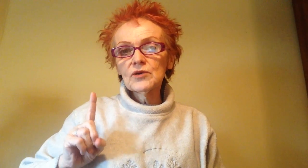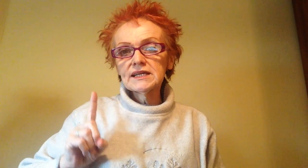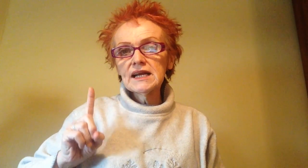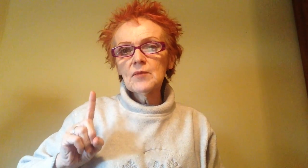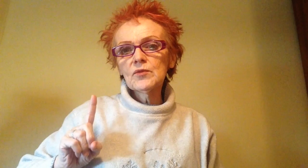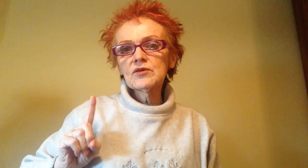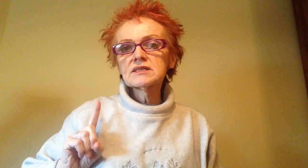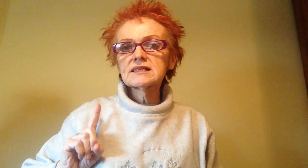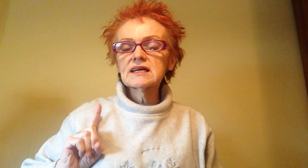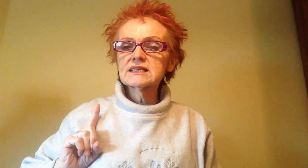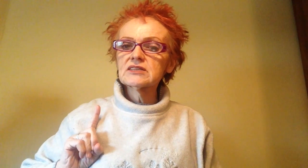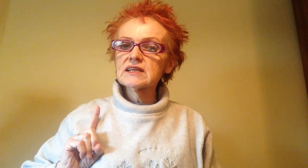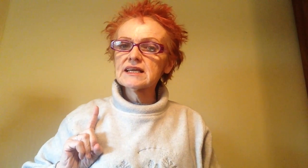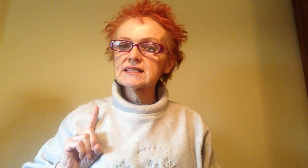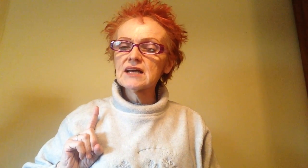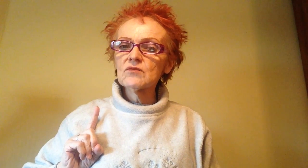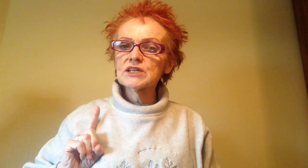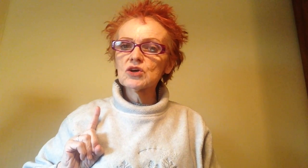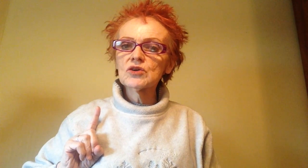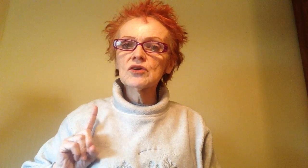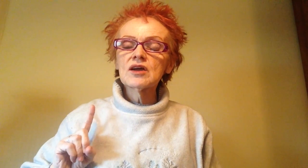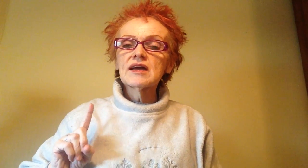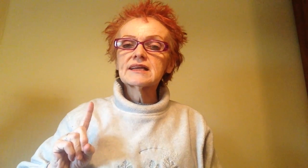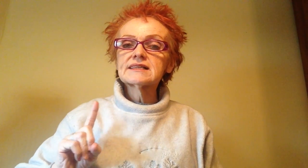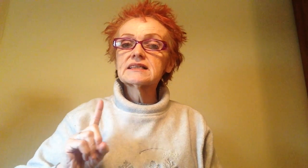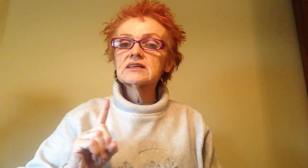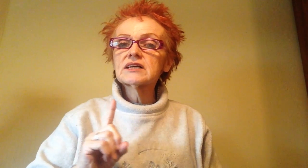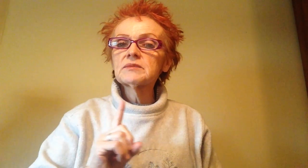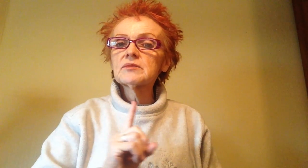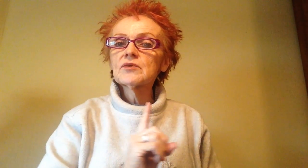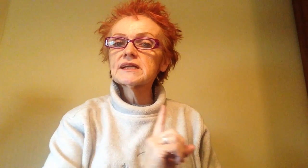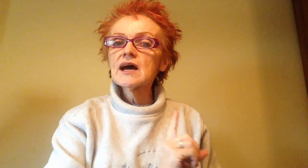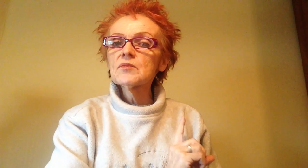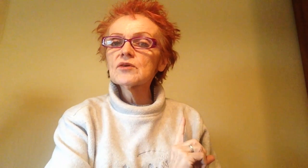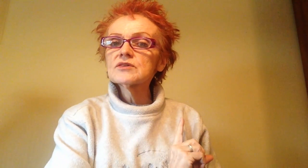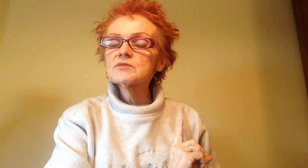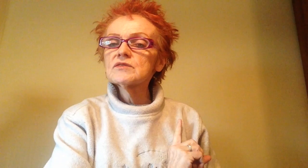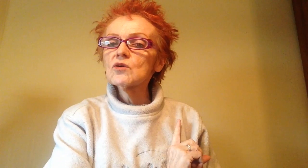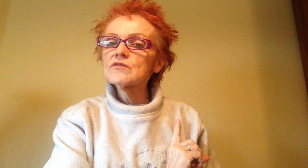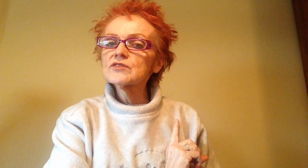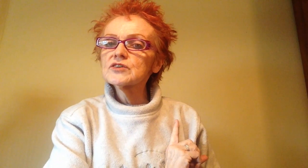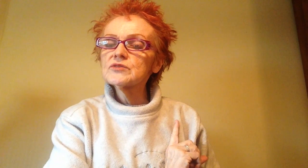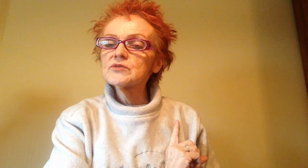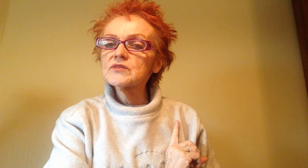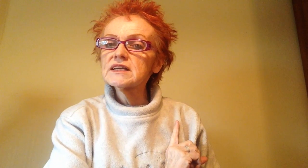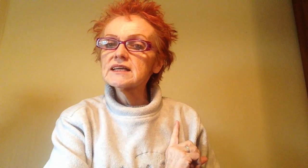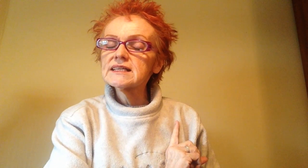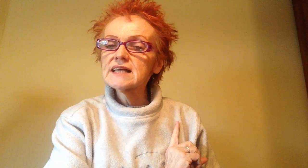pointing it upwards, touch it to the inside of one shoulder, and still keeping it pointed upwards, move it over to the inside